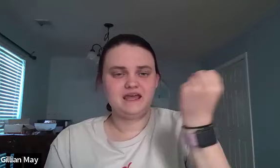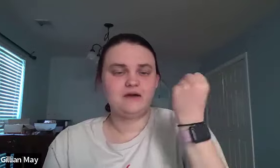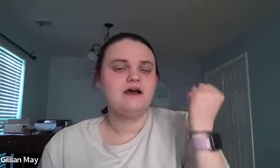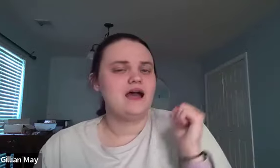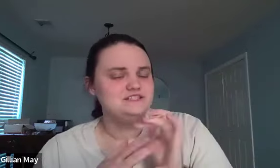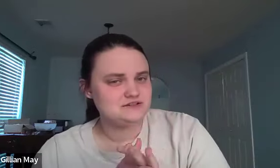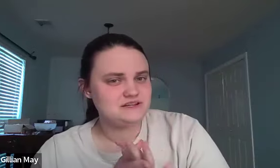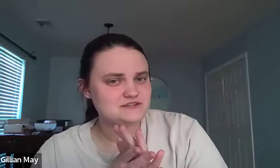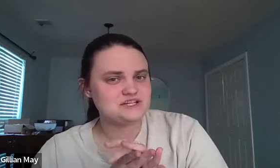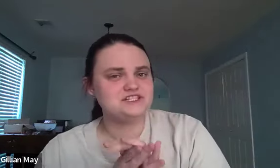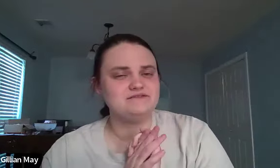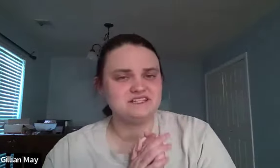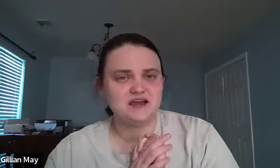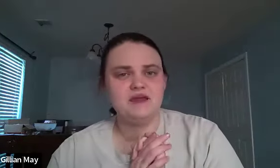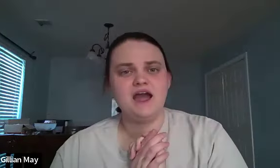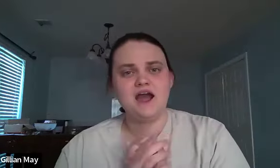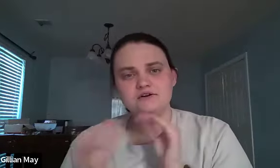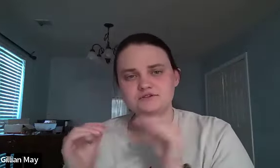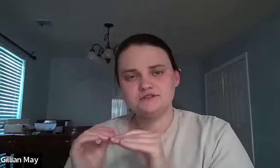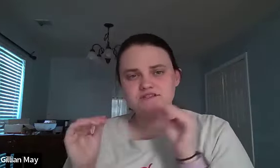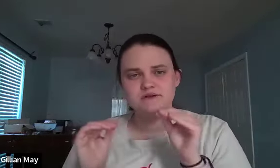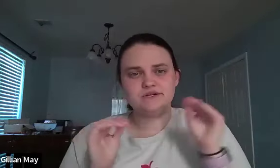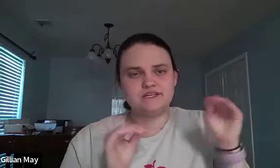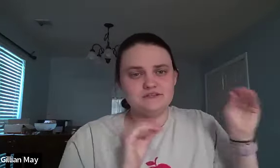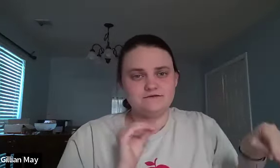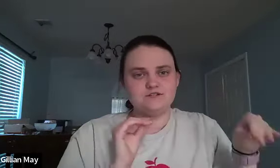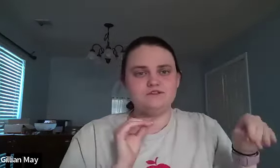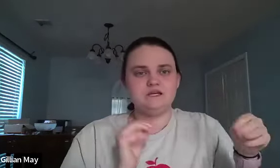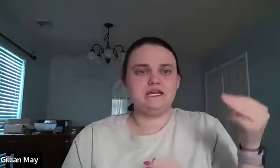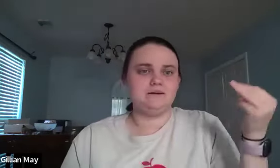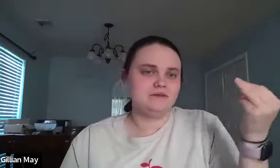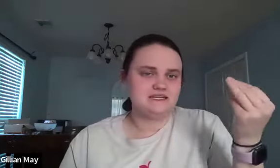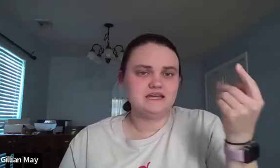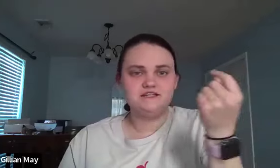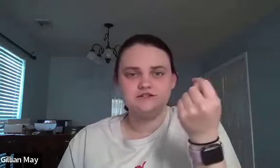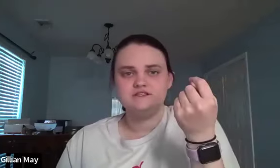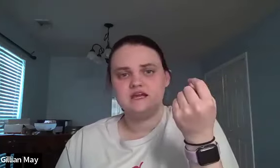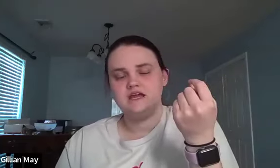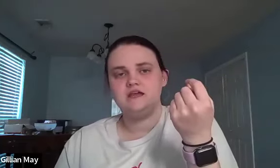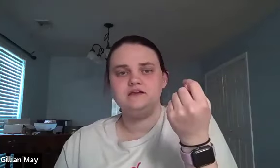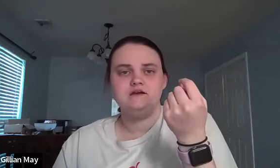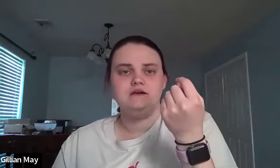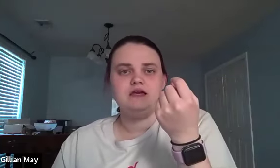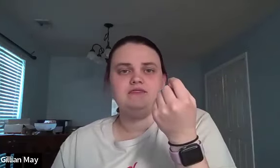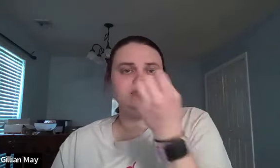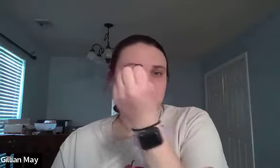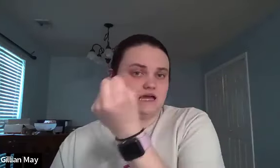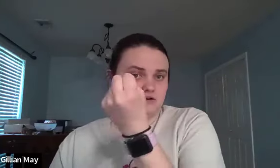Now, I do get this question every time. How are you supposed to be able to tell the difference between Monday, Tuesday, and then